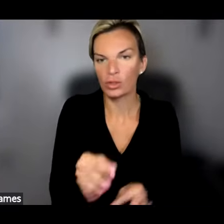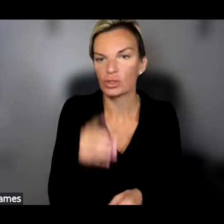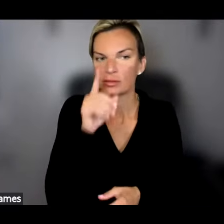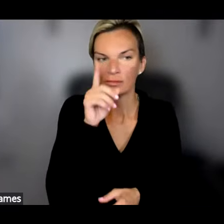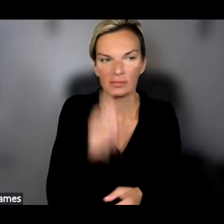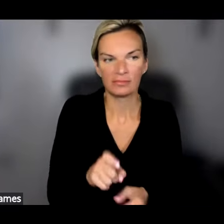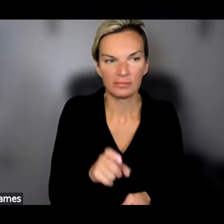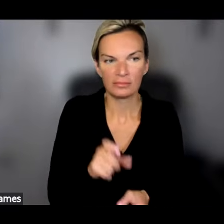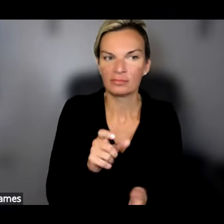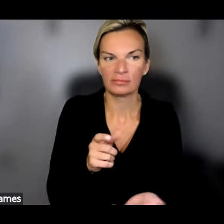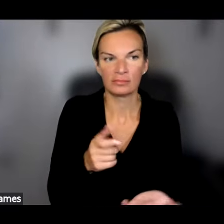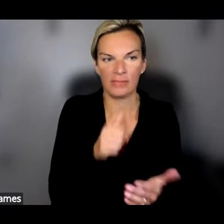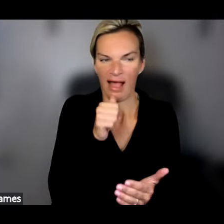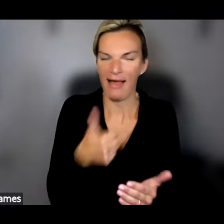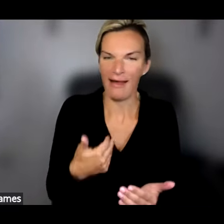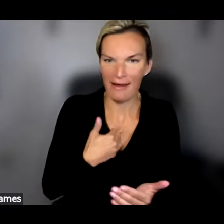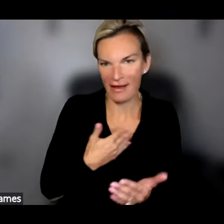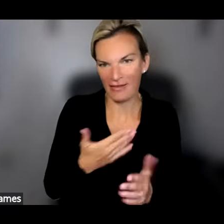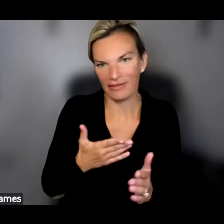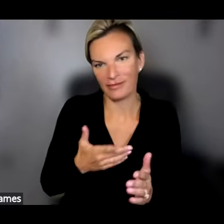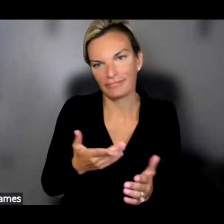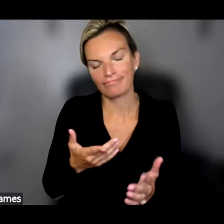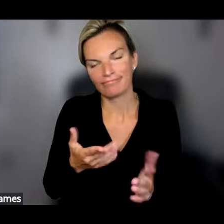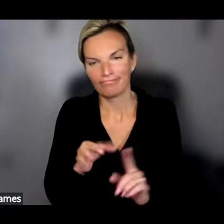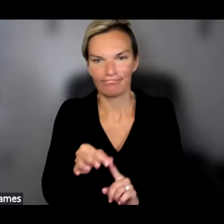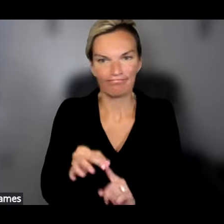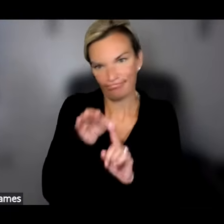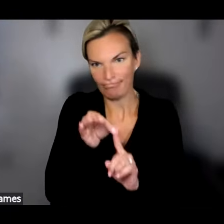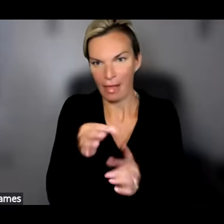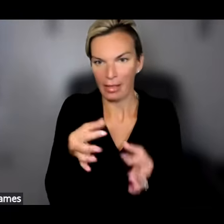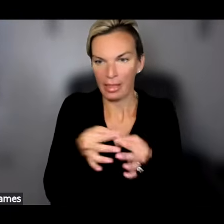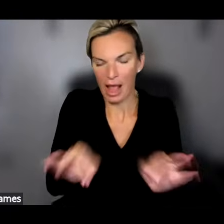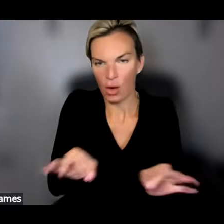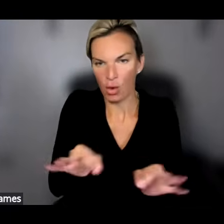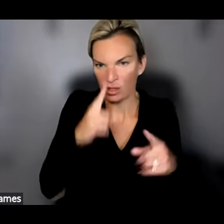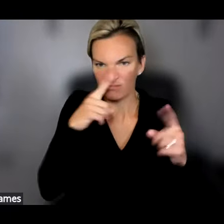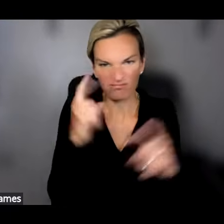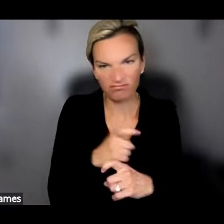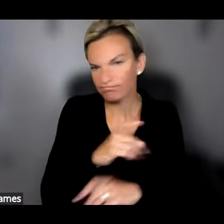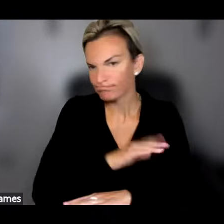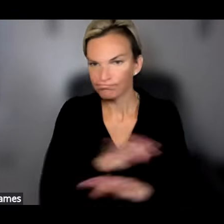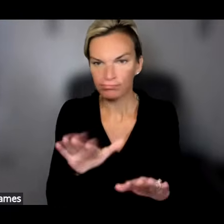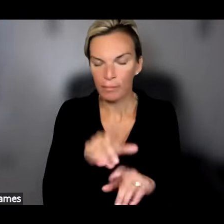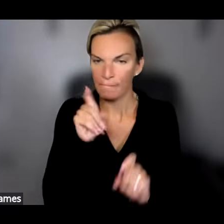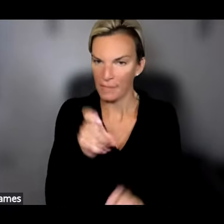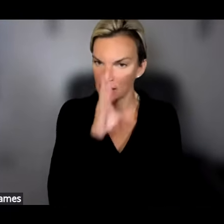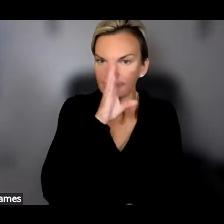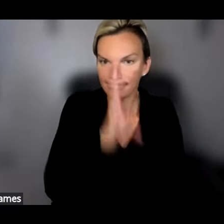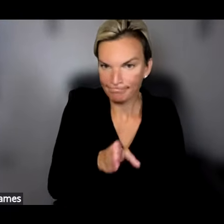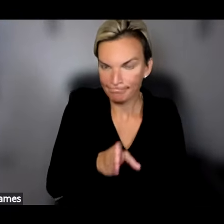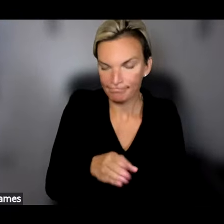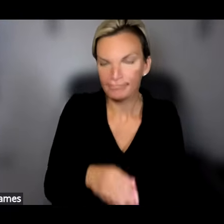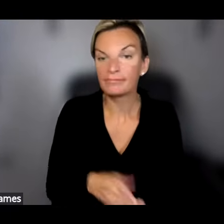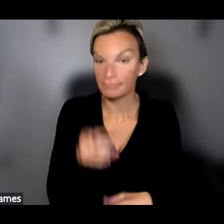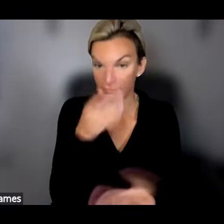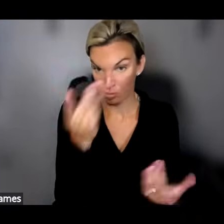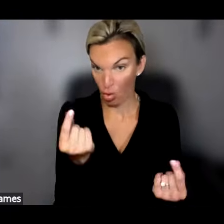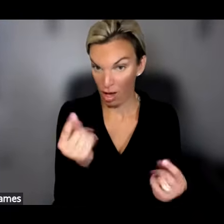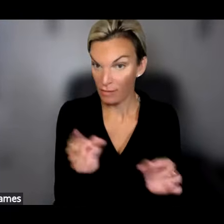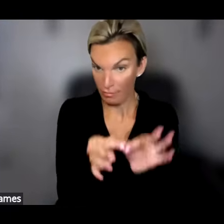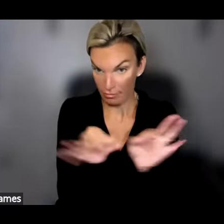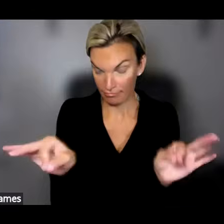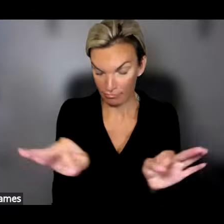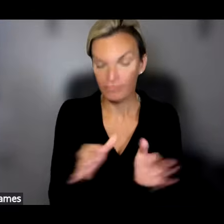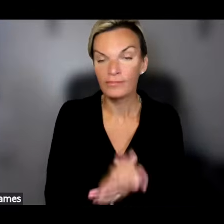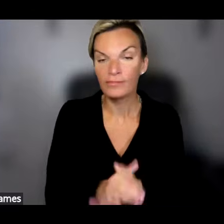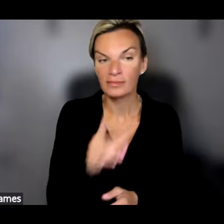against the proposal. The caption is the voter's introduction to the proposal, the first impression, and the director's caption reads, proposed